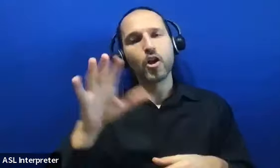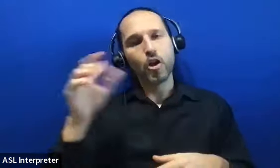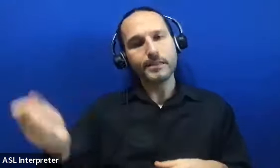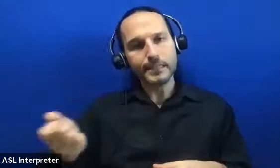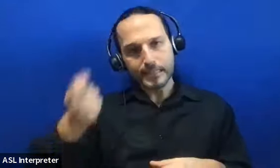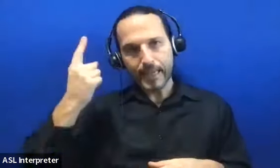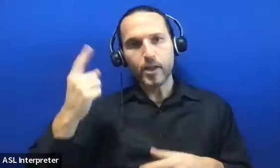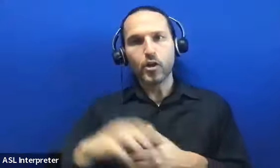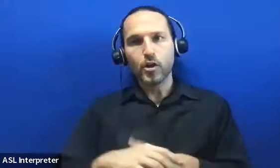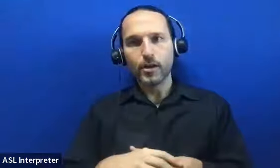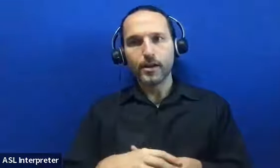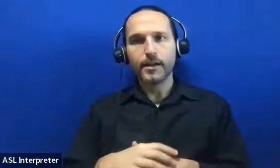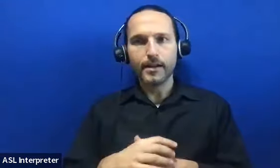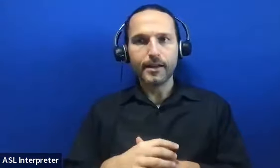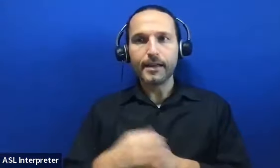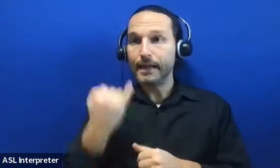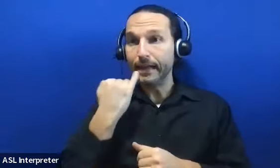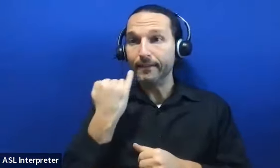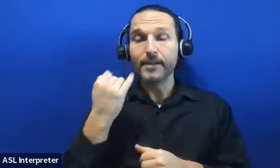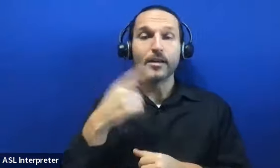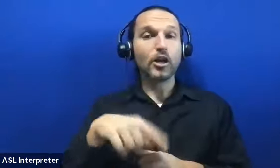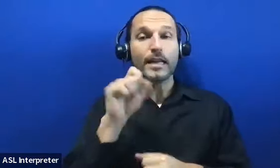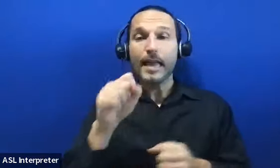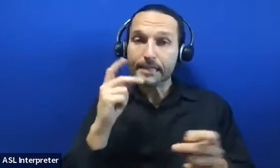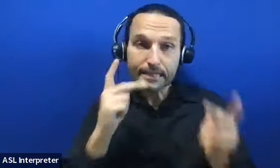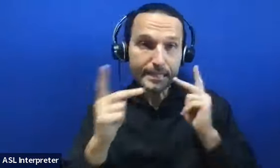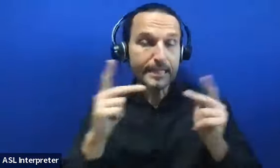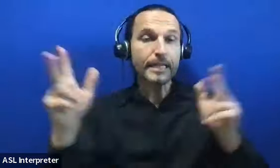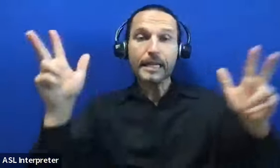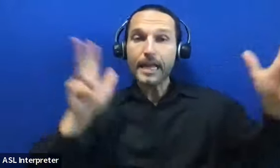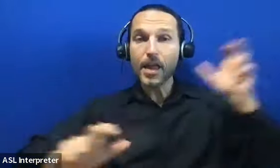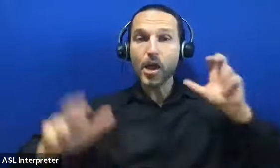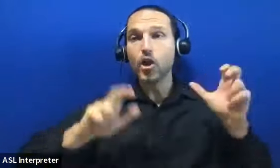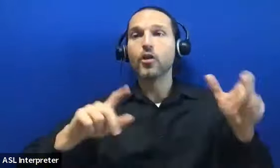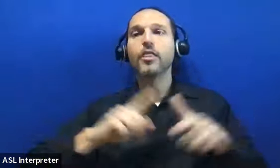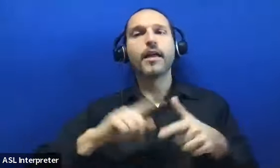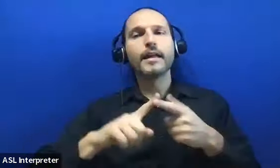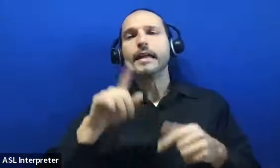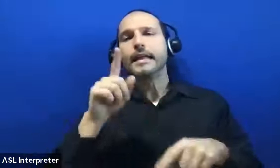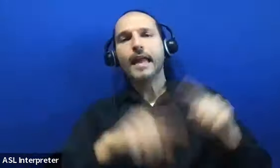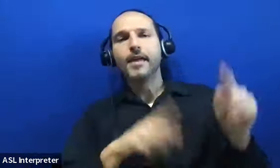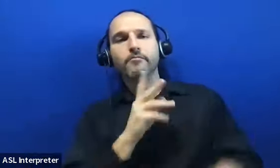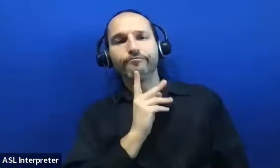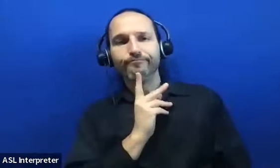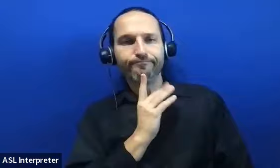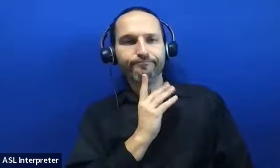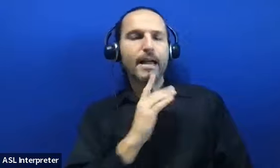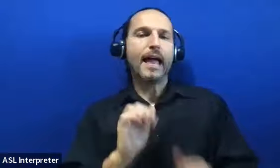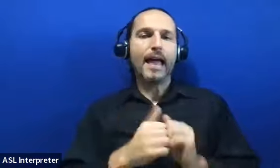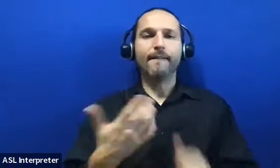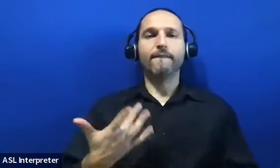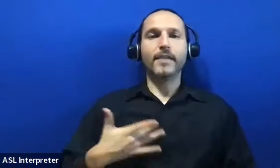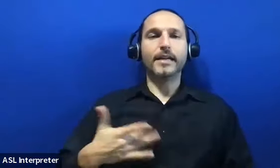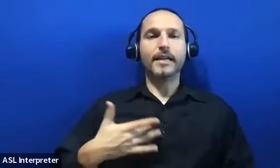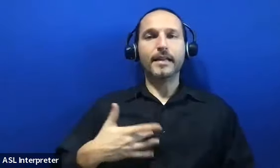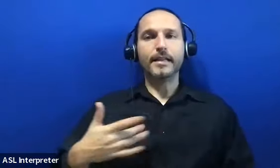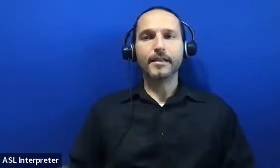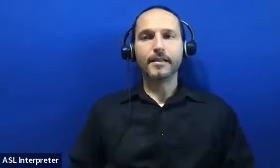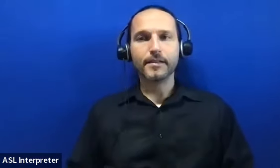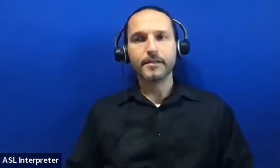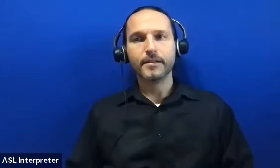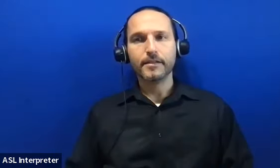right? So if they cannot see or hear and they cannot verbalize how they're feeling,